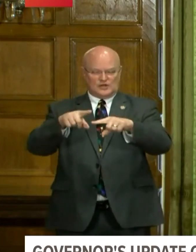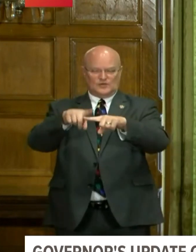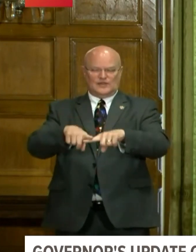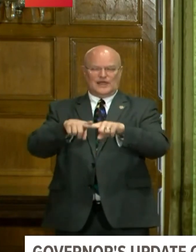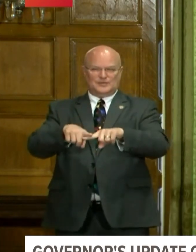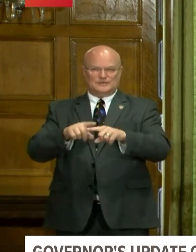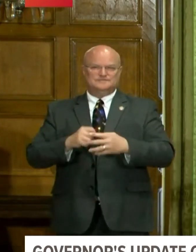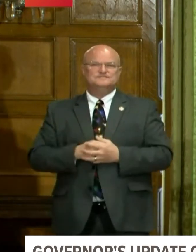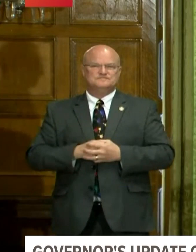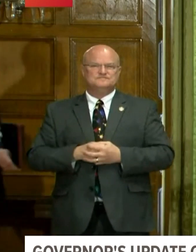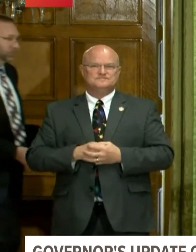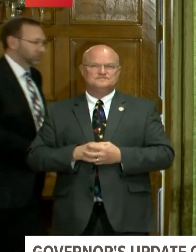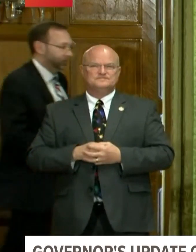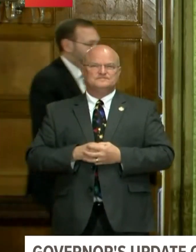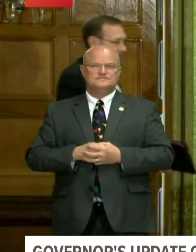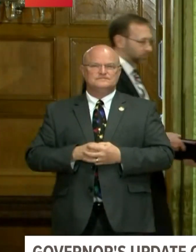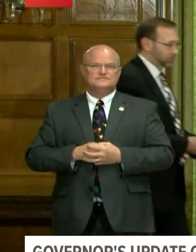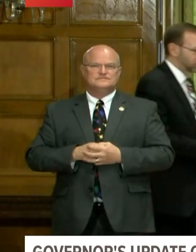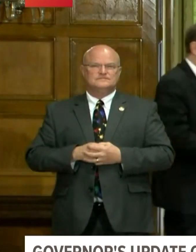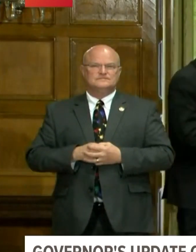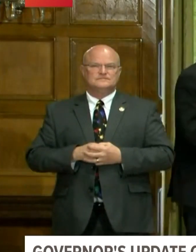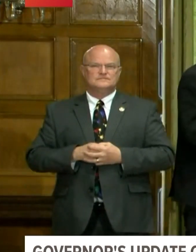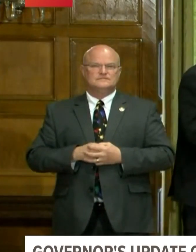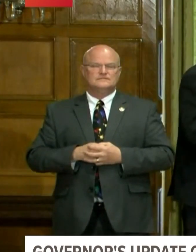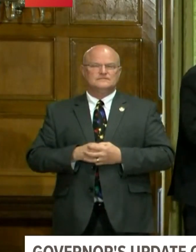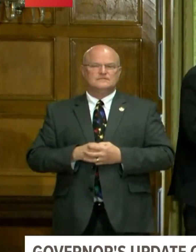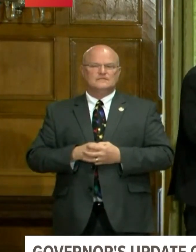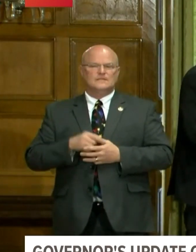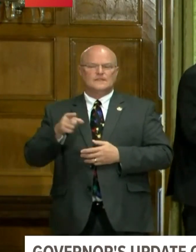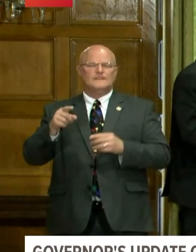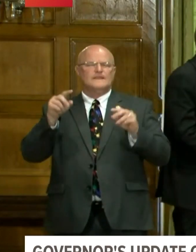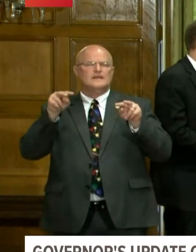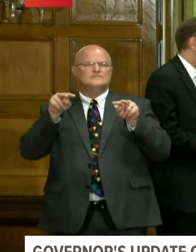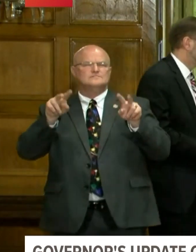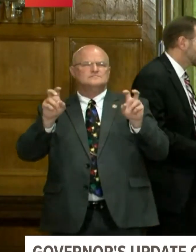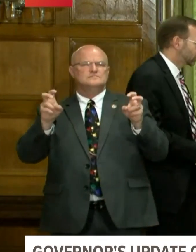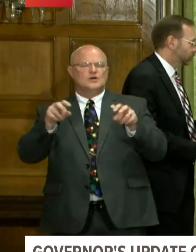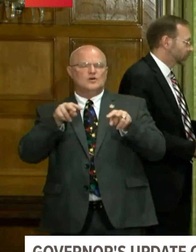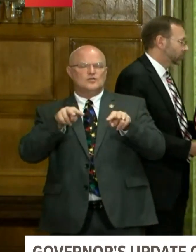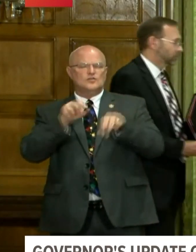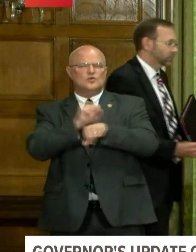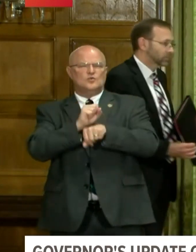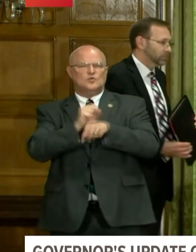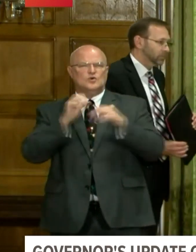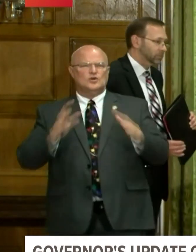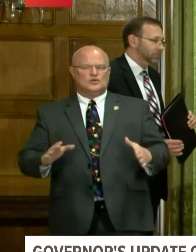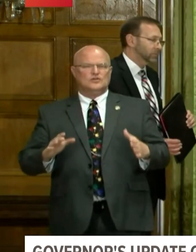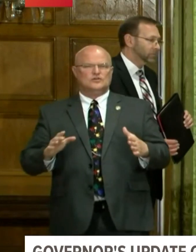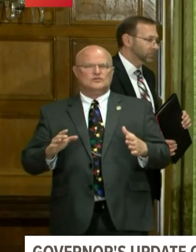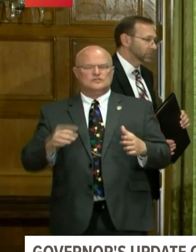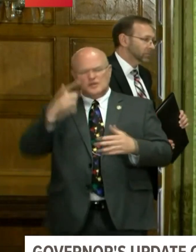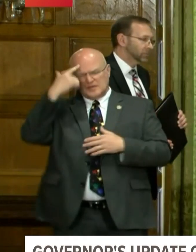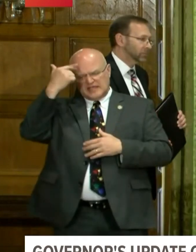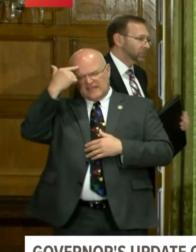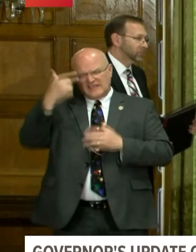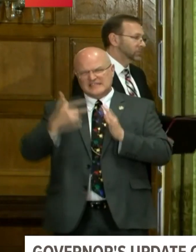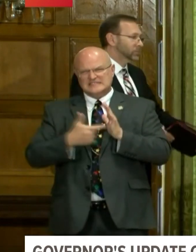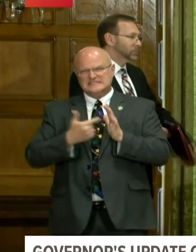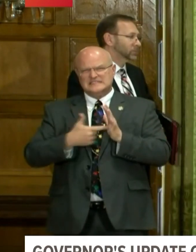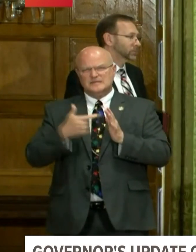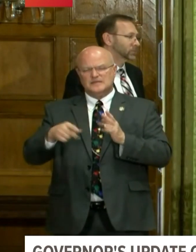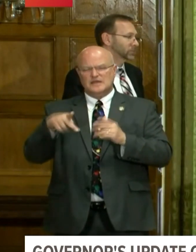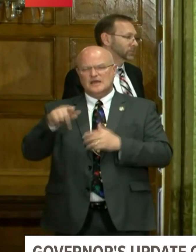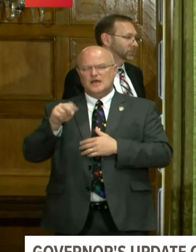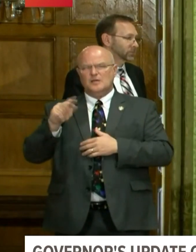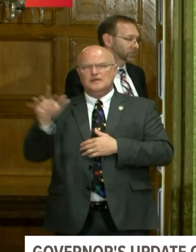reliable. I guess in terms of monitoring more about, the worker safety aspects, because I think some of those